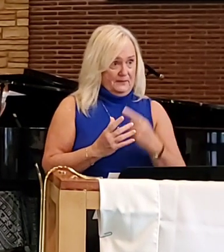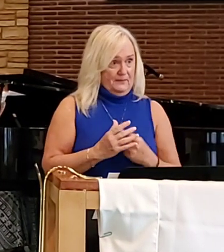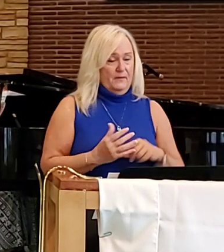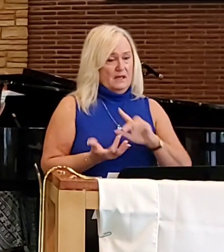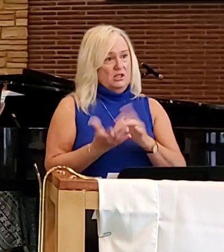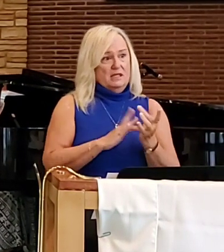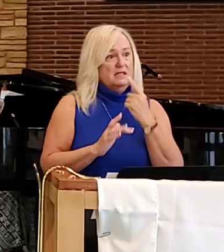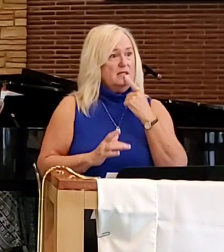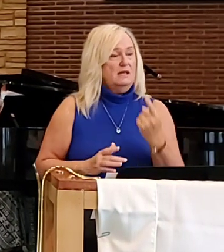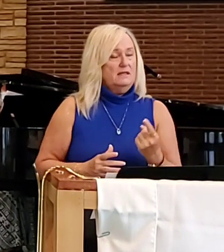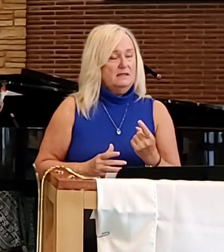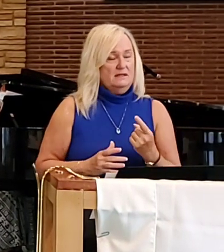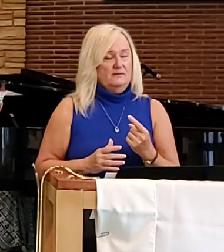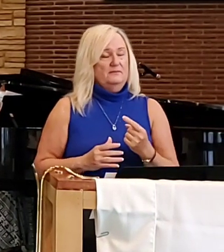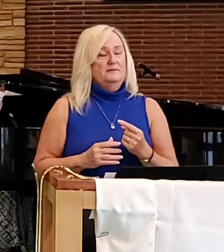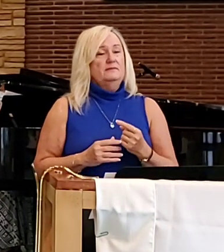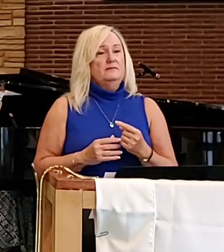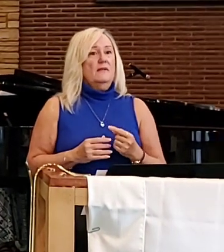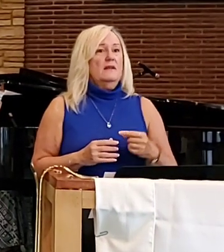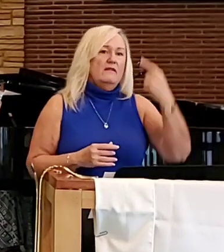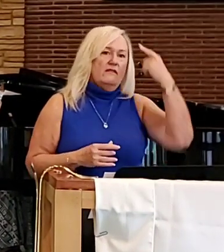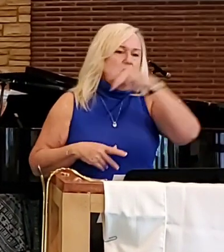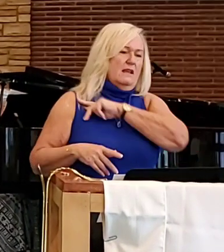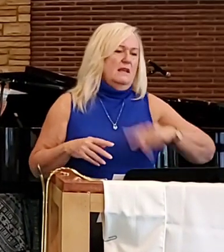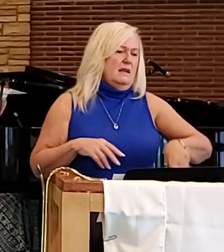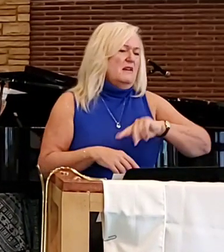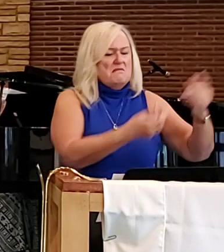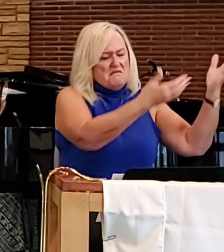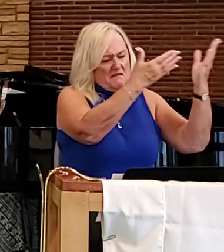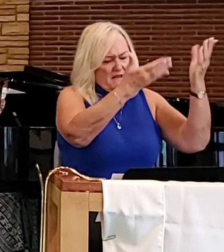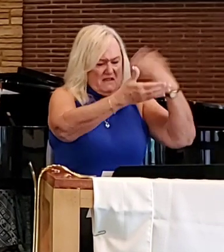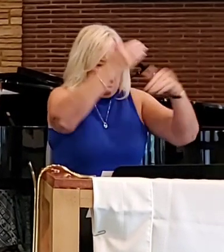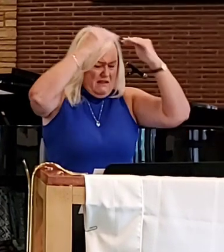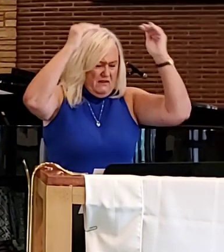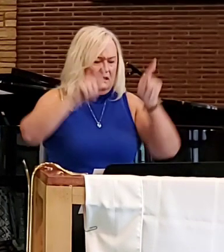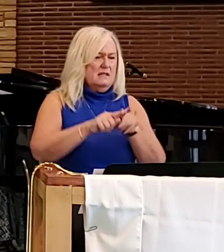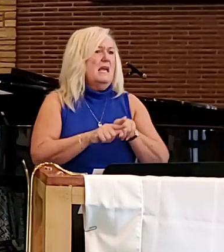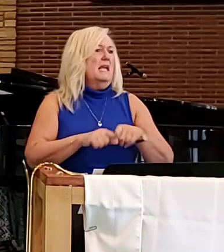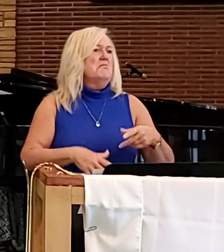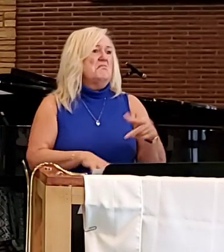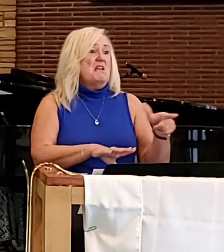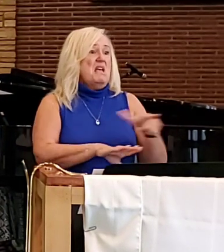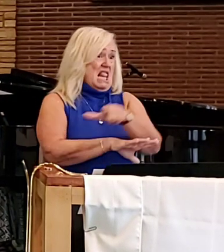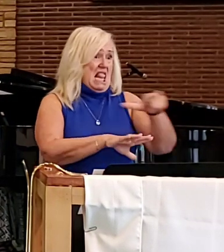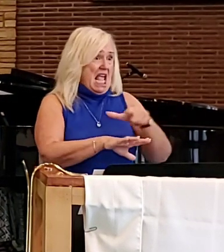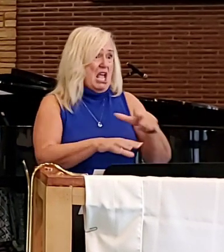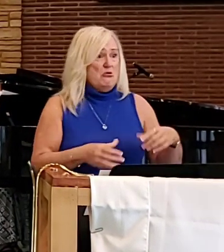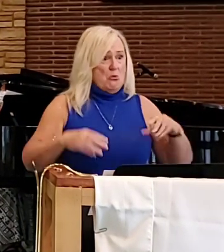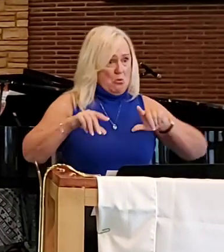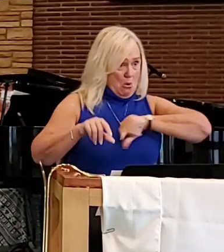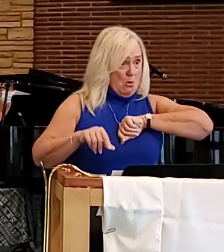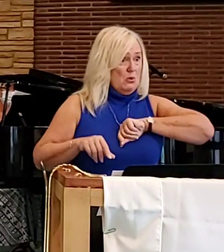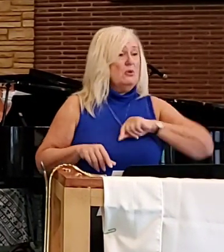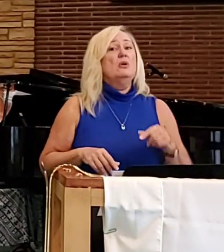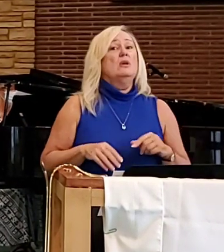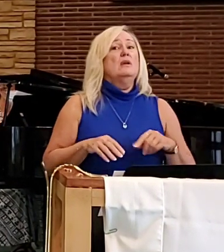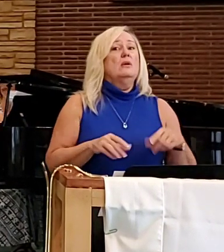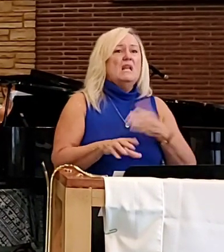Jesus says, "For the kingdom of heaven is like a landowner who went out early in the